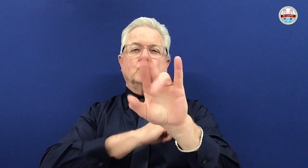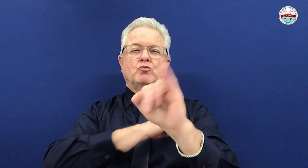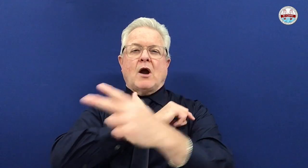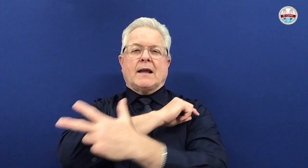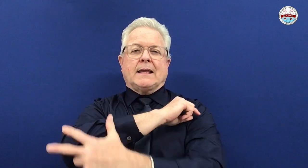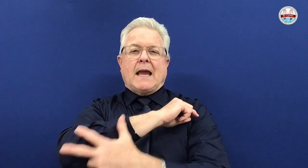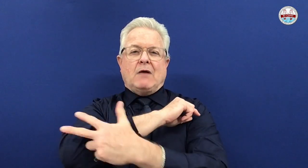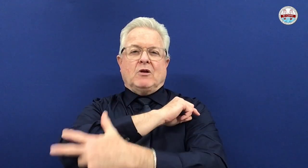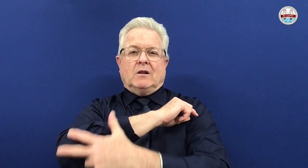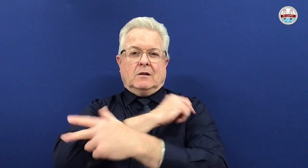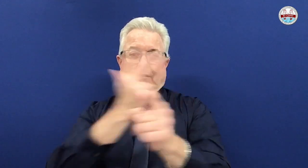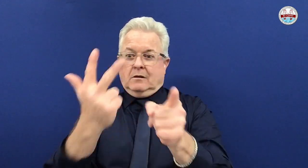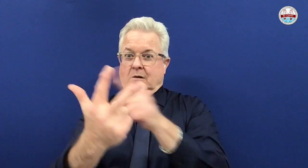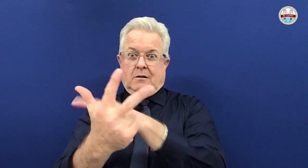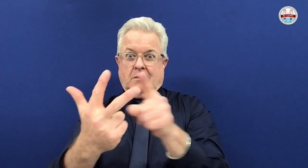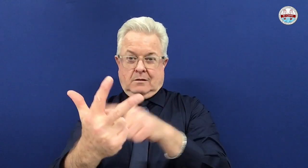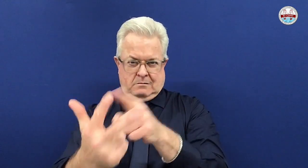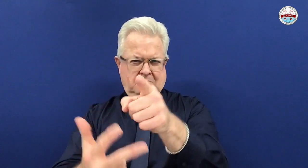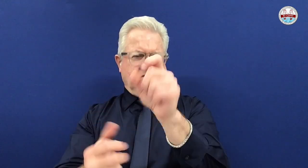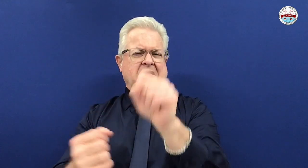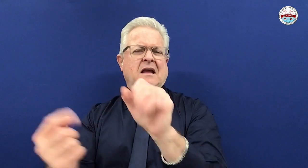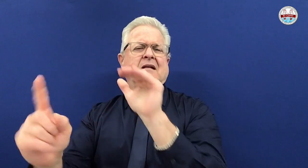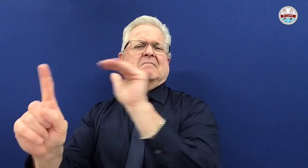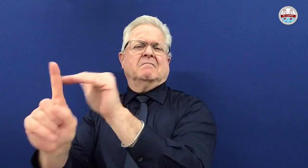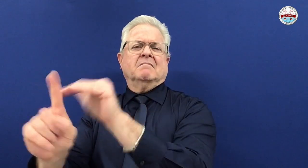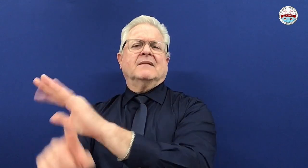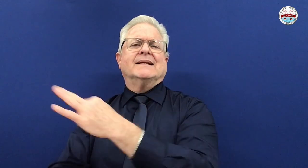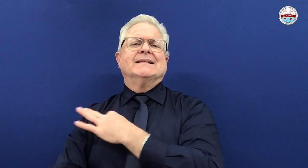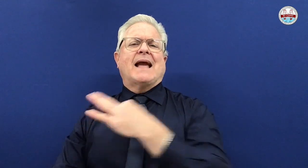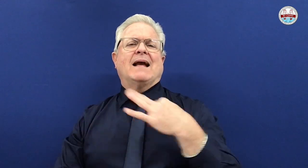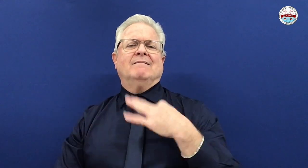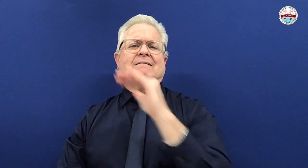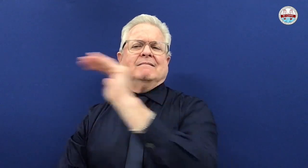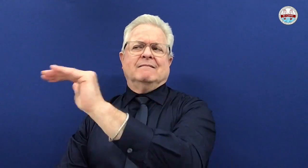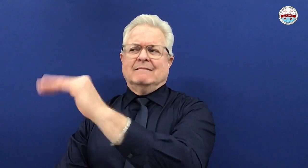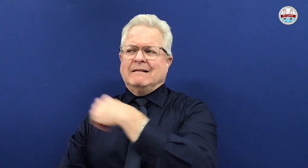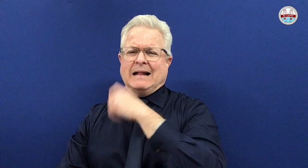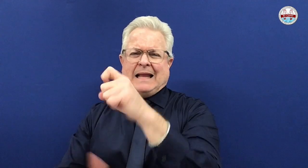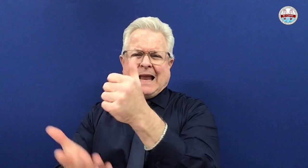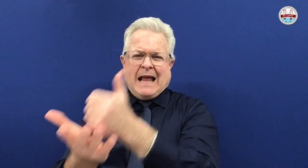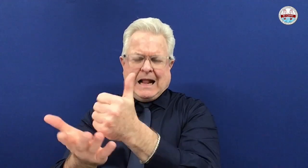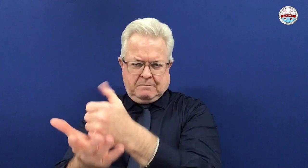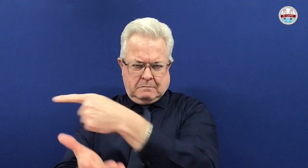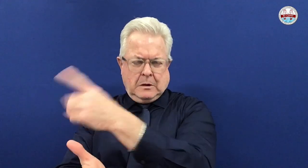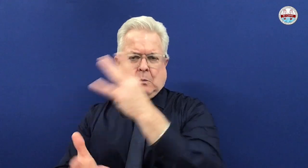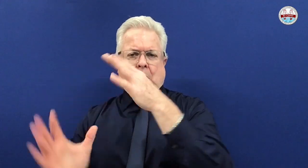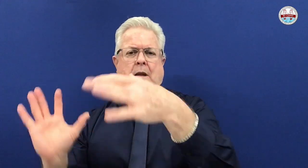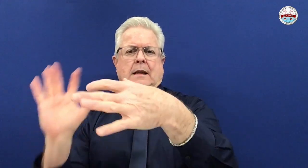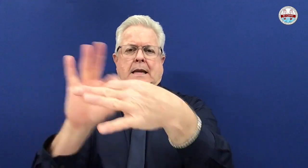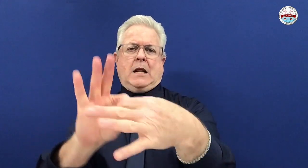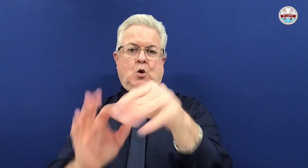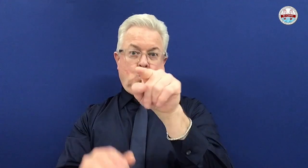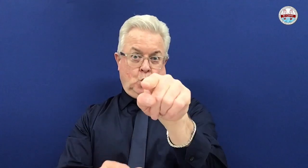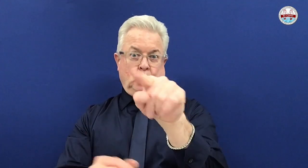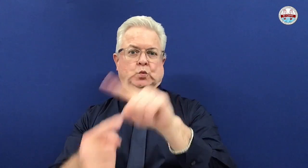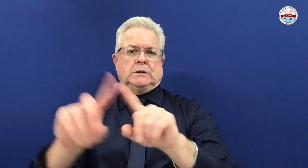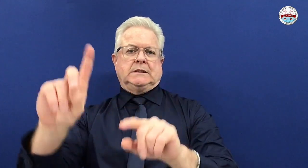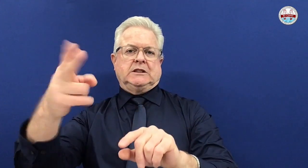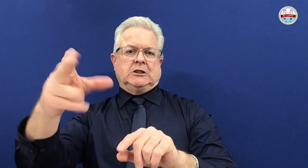Perspectives, Tri-County, feel free to ask a staff person there to help you out. They'll connect